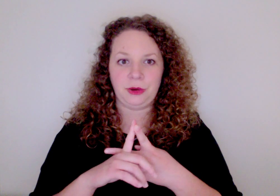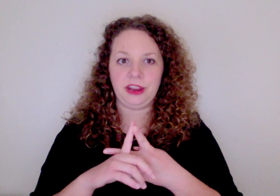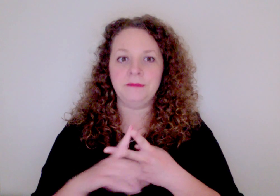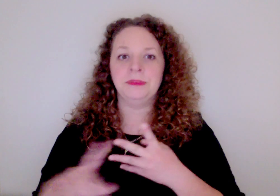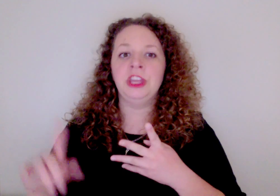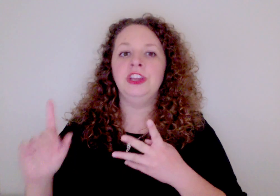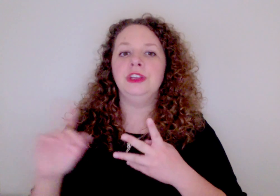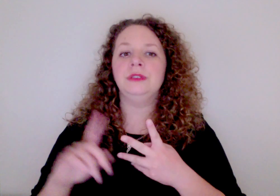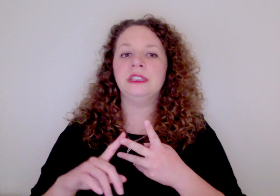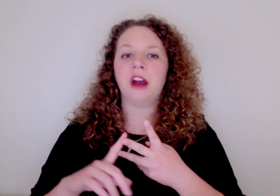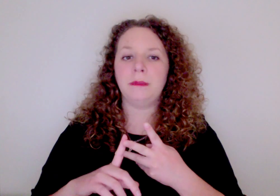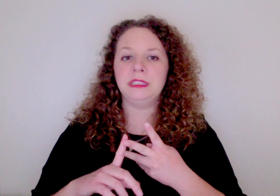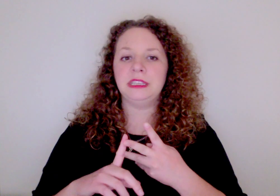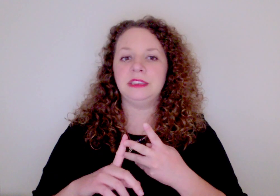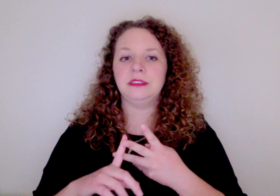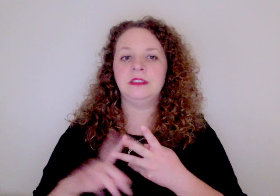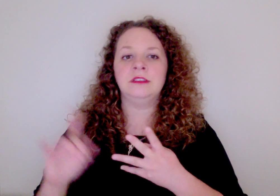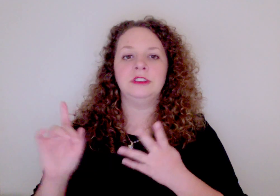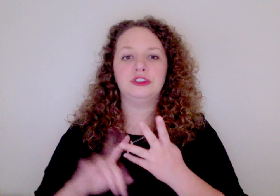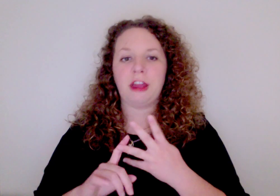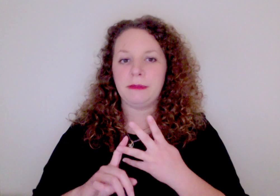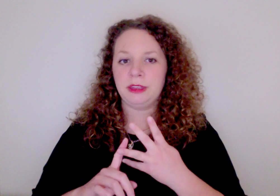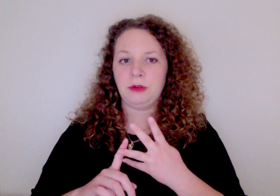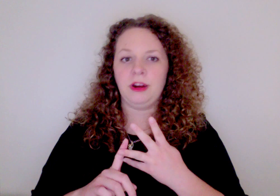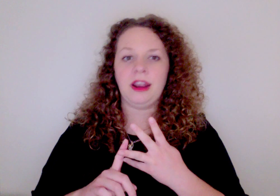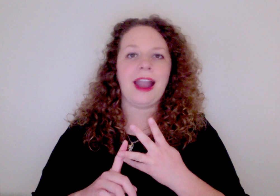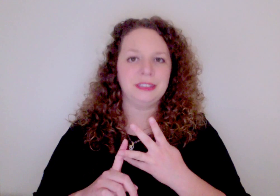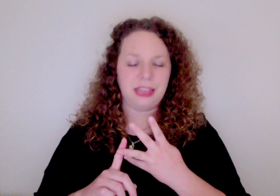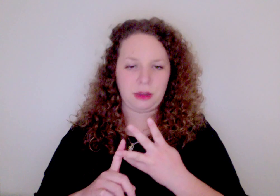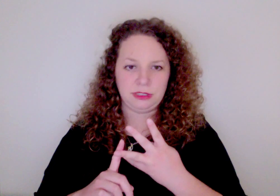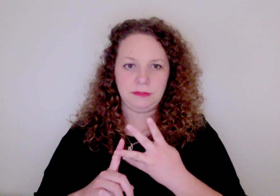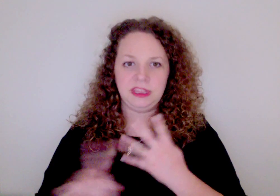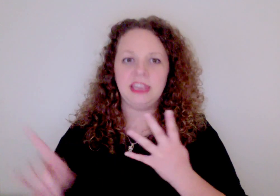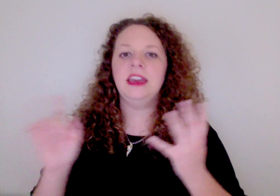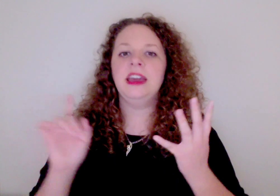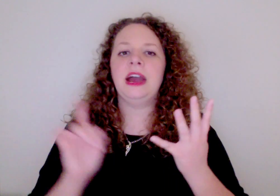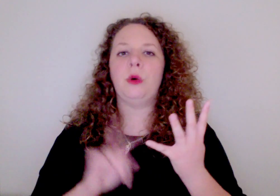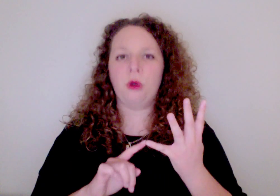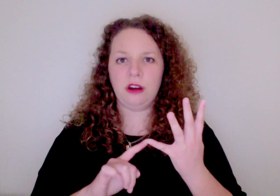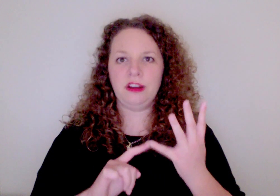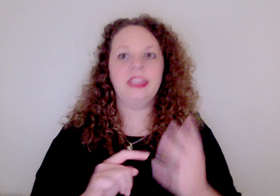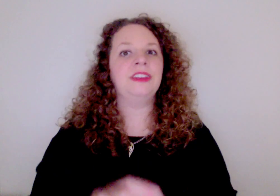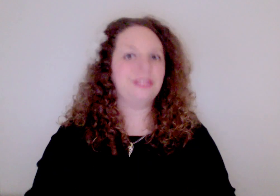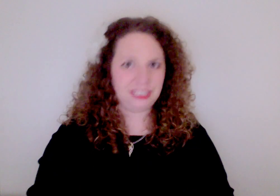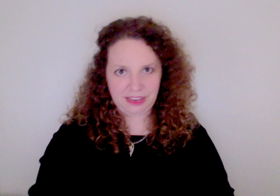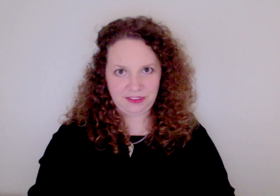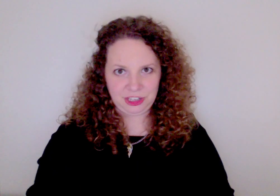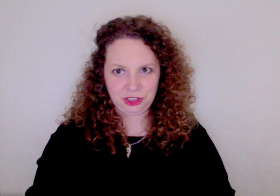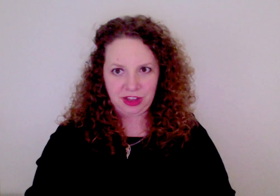category, using the opposites, describing or acting out something, or giving the definition